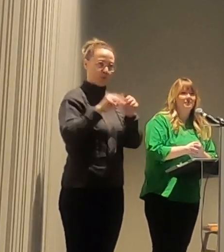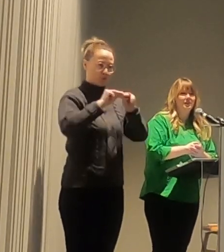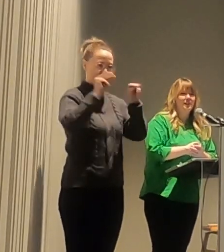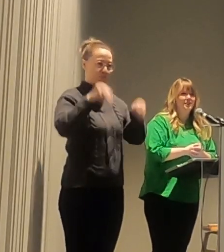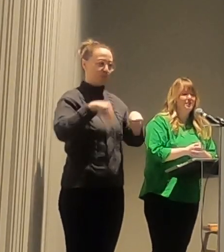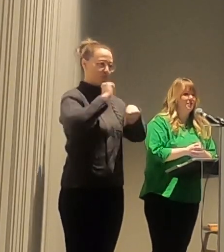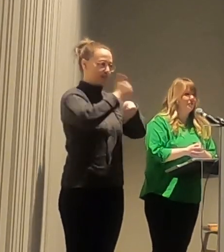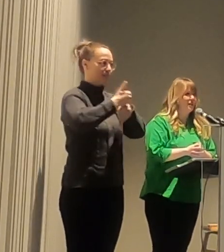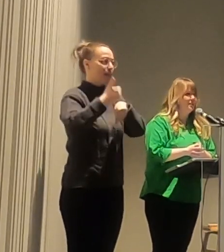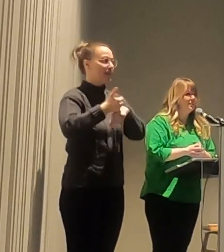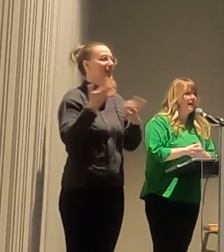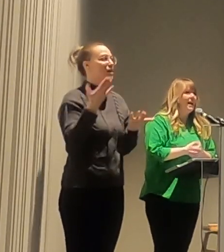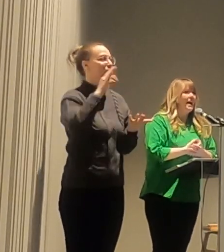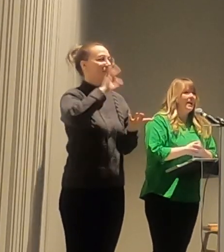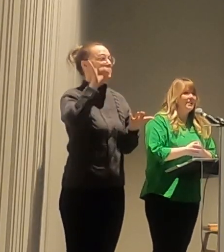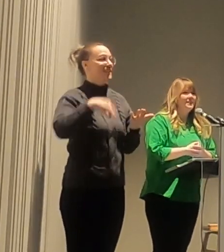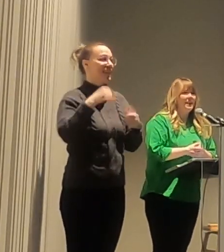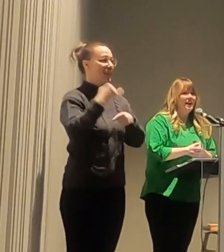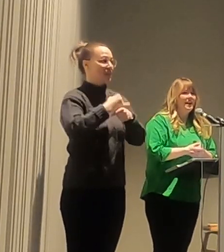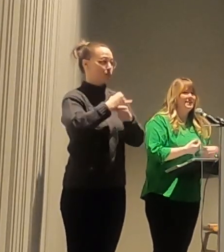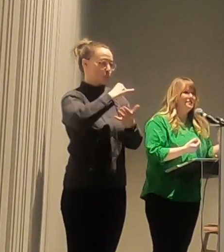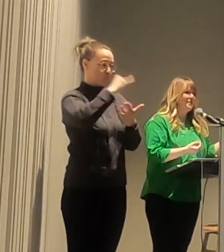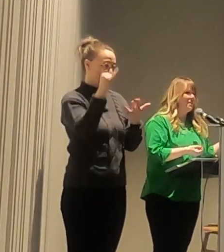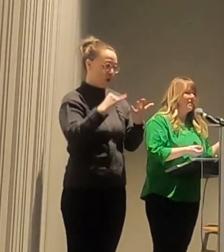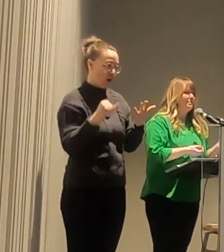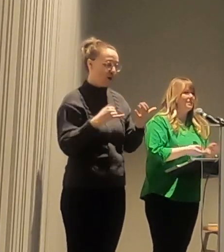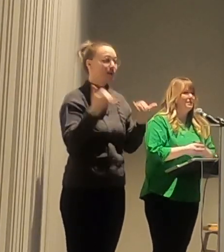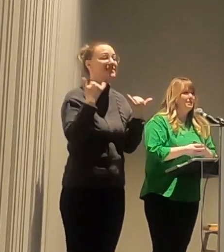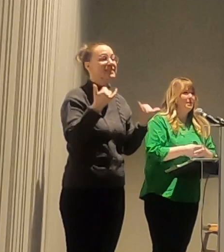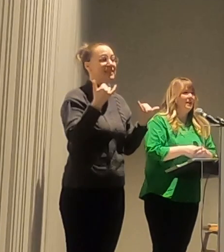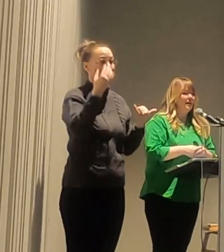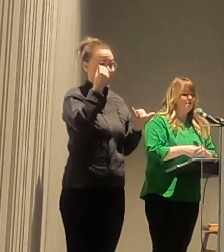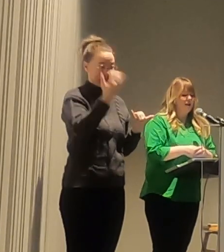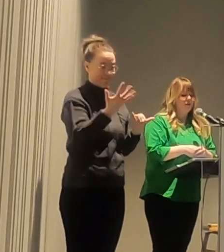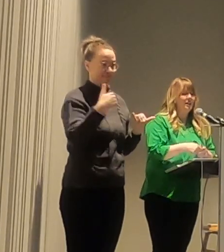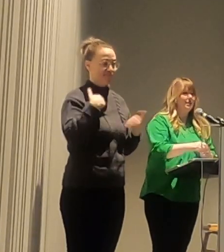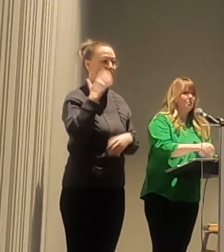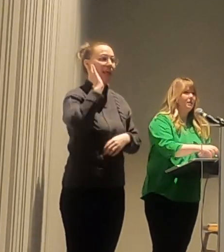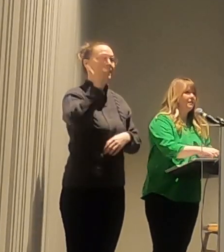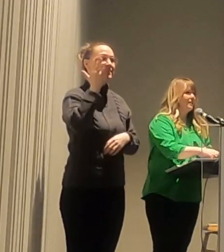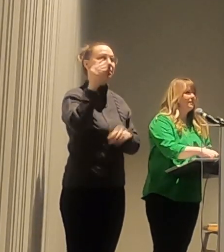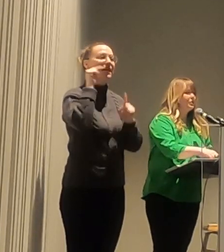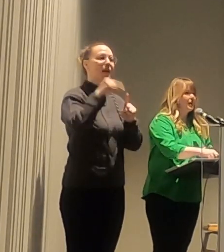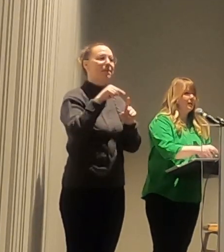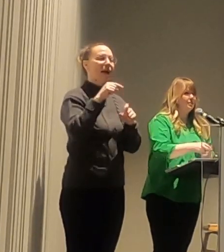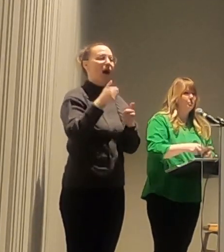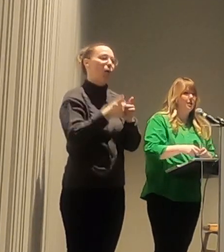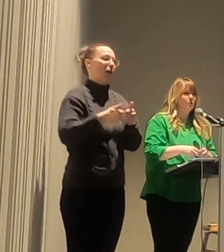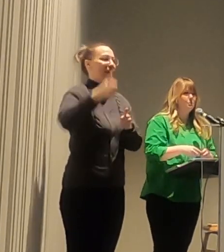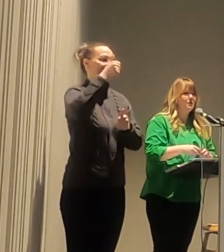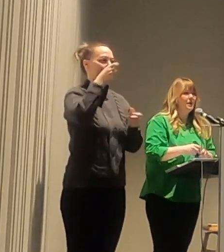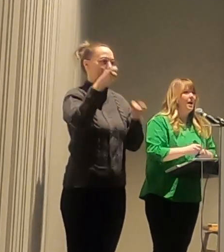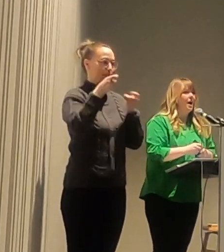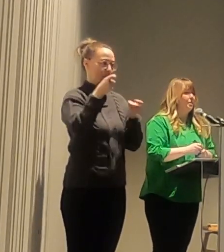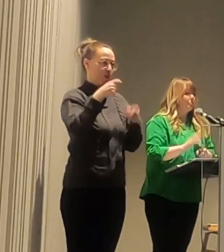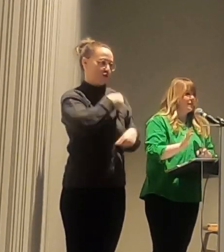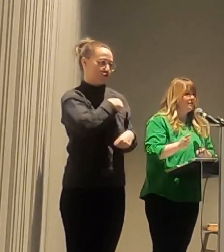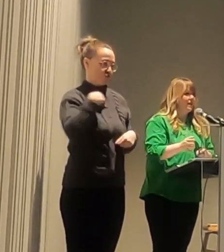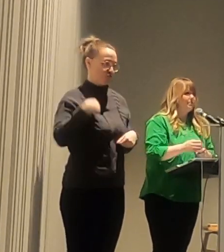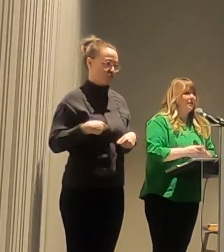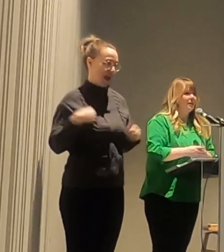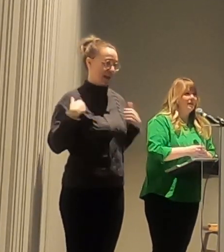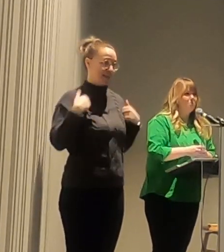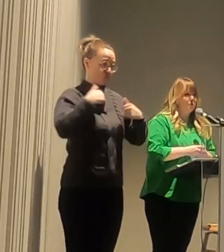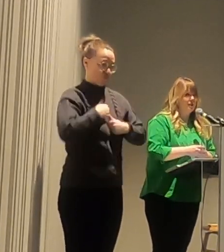here at the Flint Institute of Arts. And today, as you know, I'm going to be speaking about the Imperial Chinese Robes.